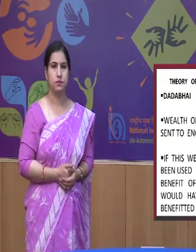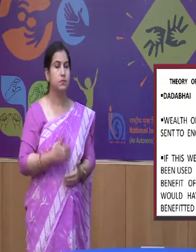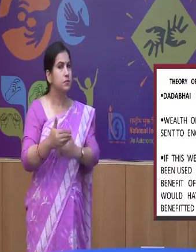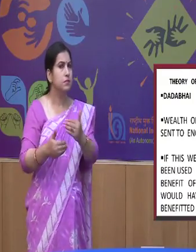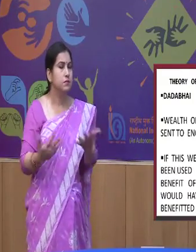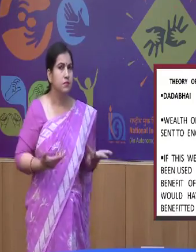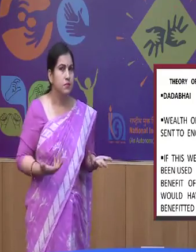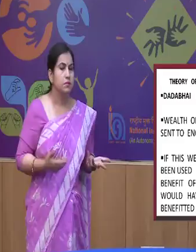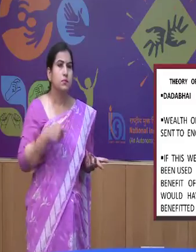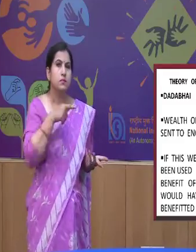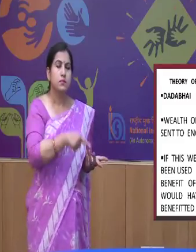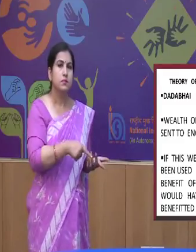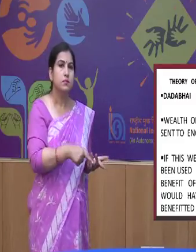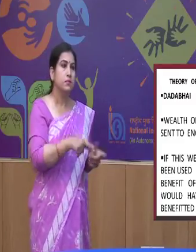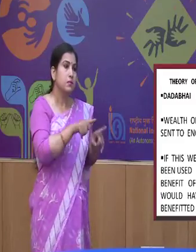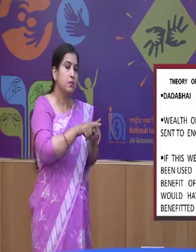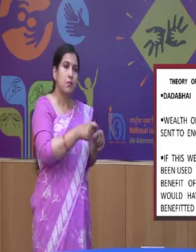Rather, it was sent to Britain.